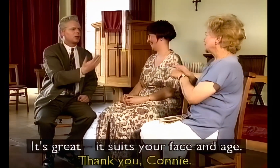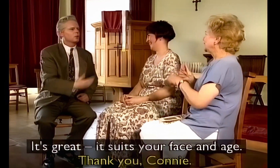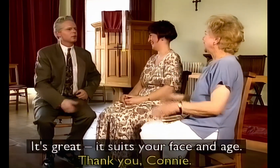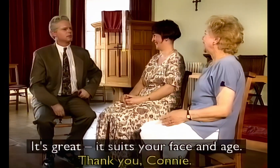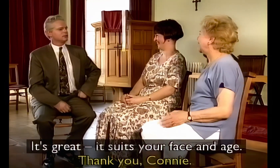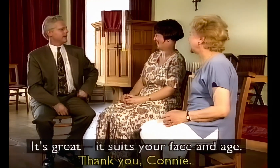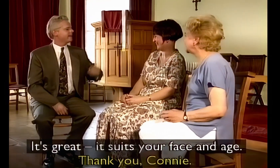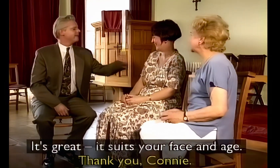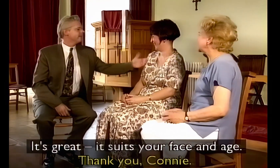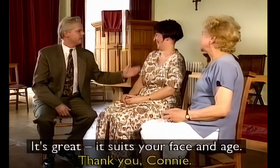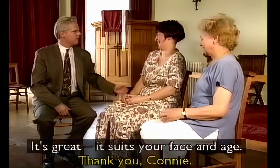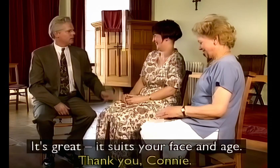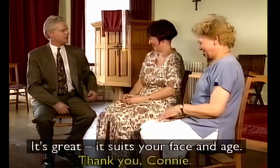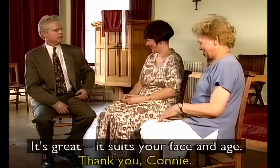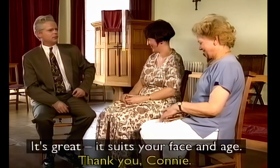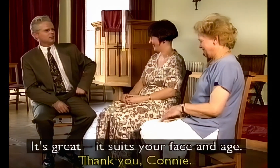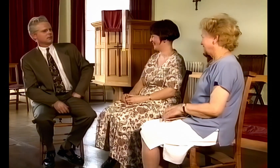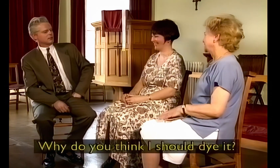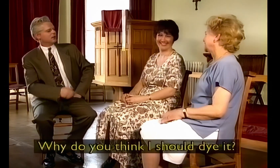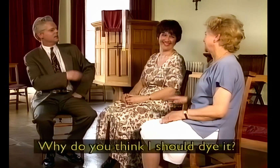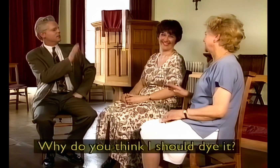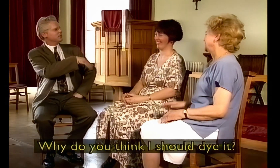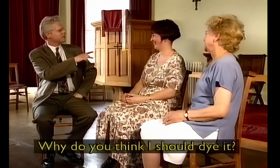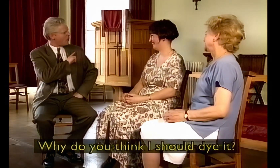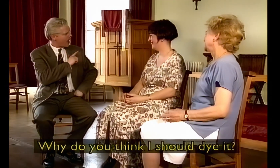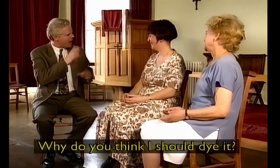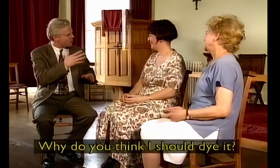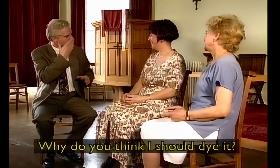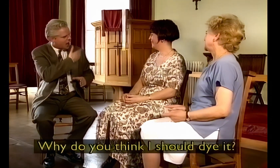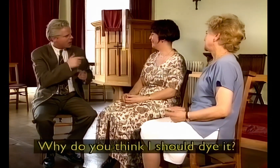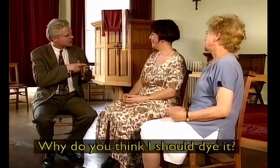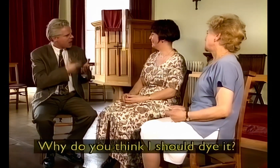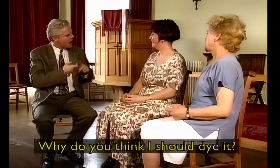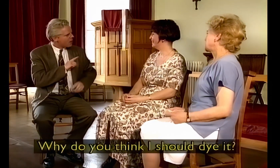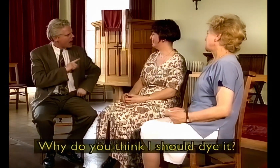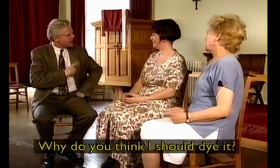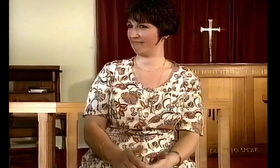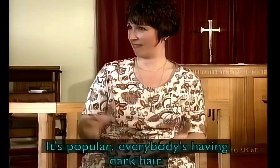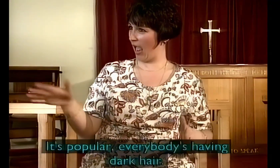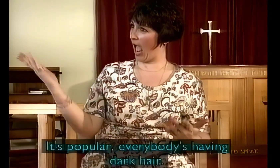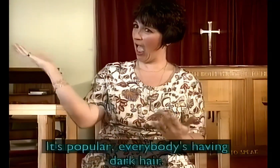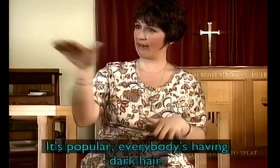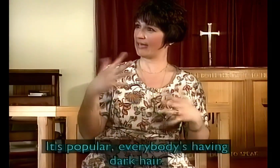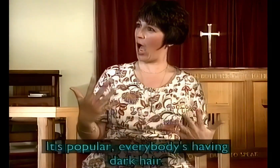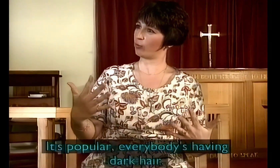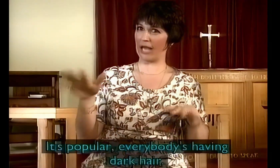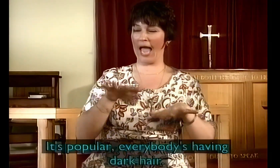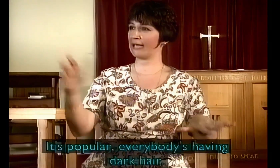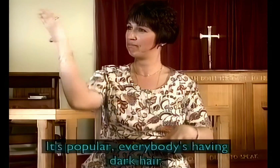Thank you, Connie. She thinks it's right. See? Now, why do you think I have to dye it darker? Well, I mean, it's